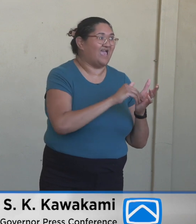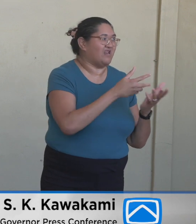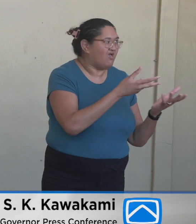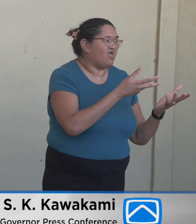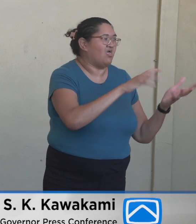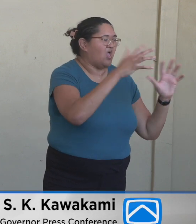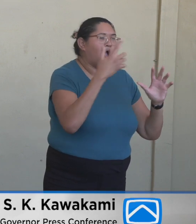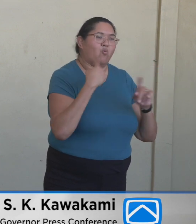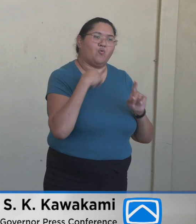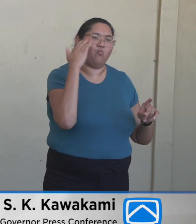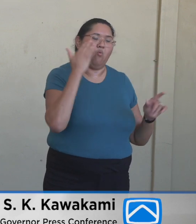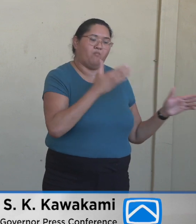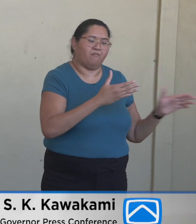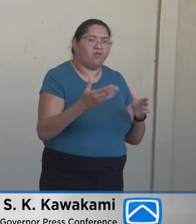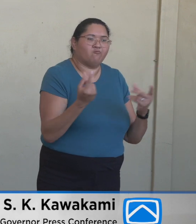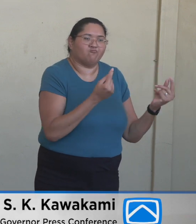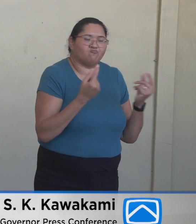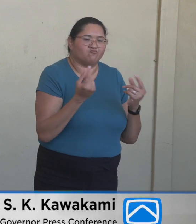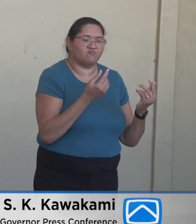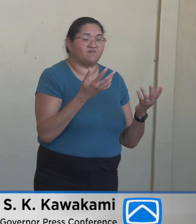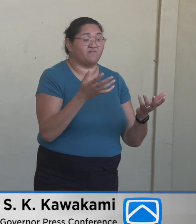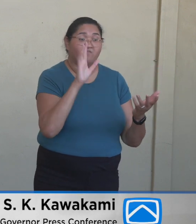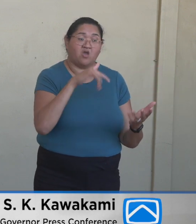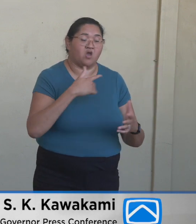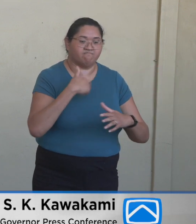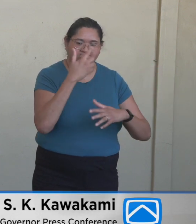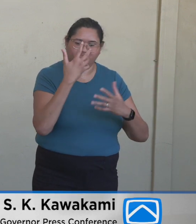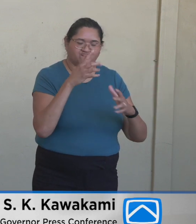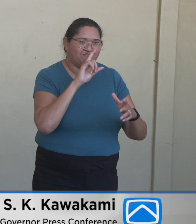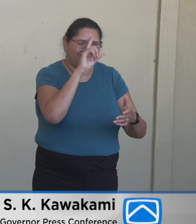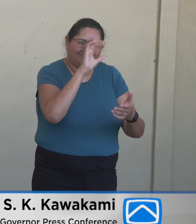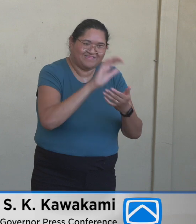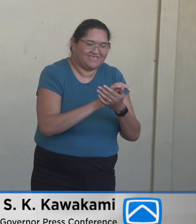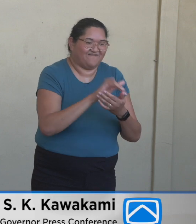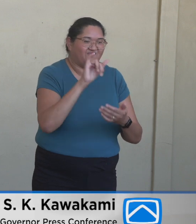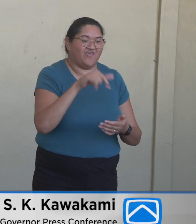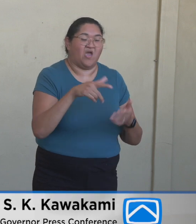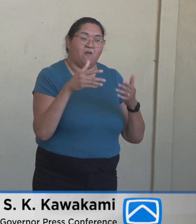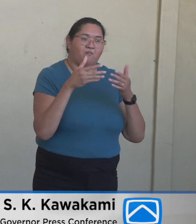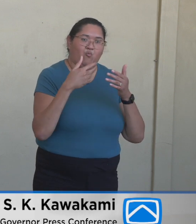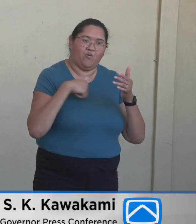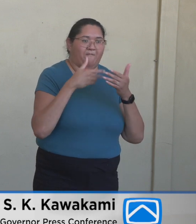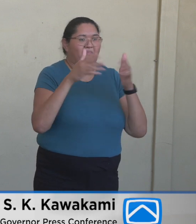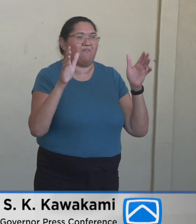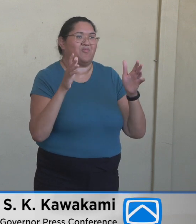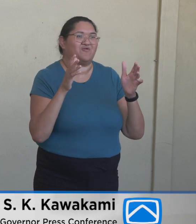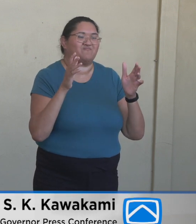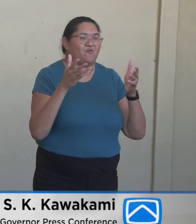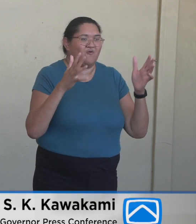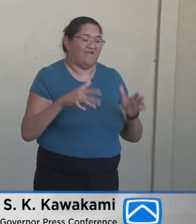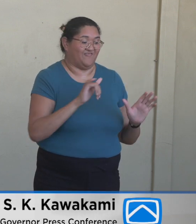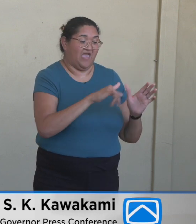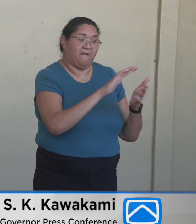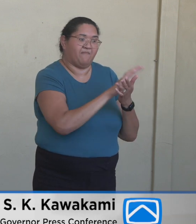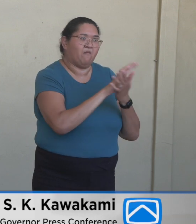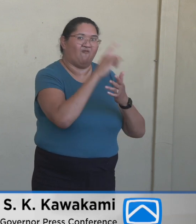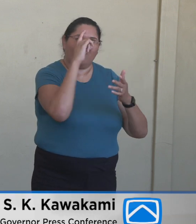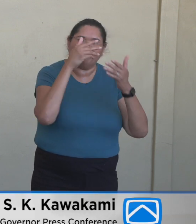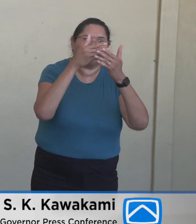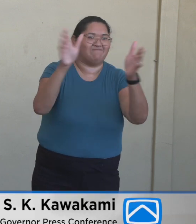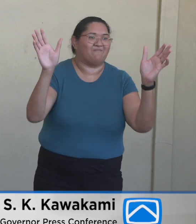as far as releasing the after-action report, look, I'm a firm believer as public servants, that is a document for the